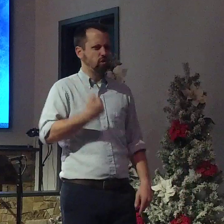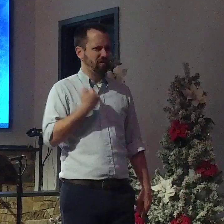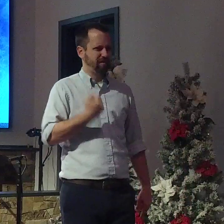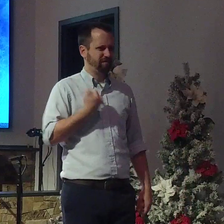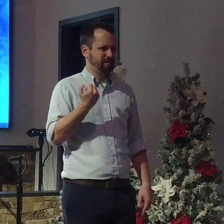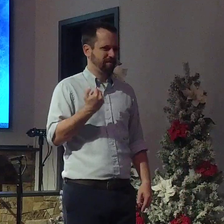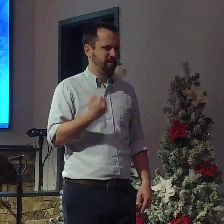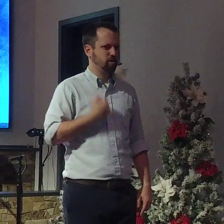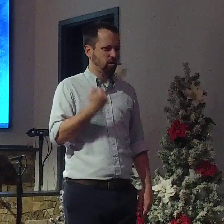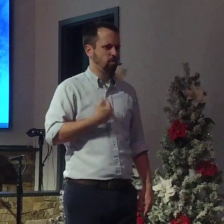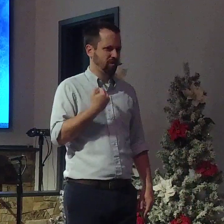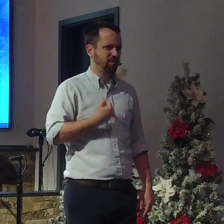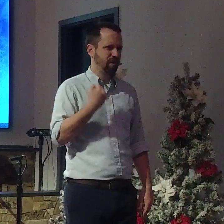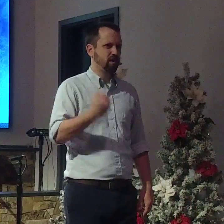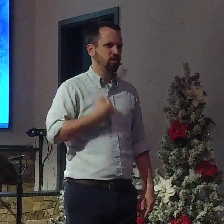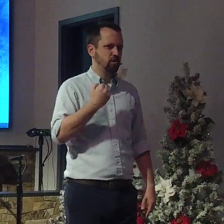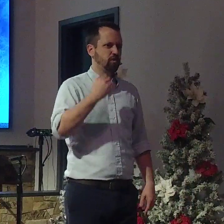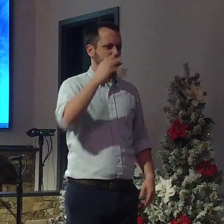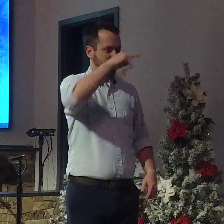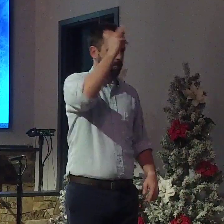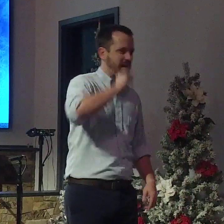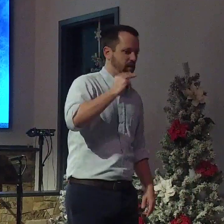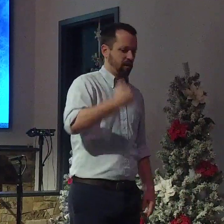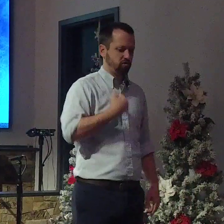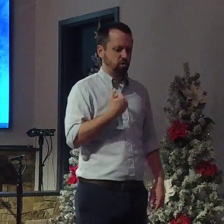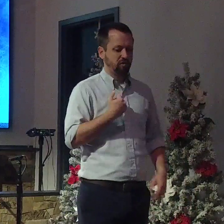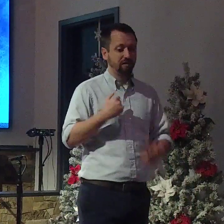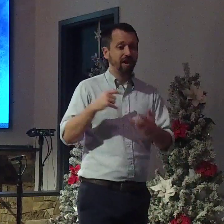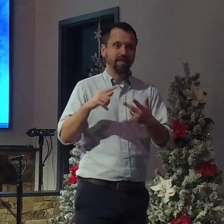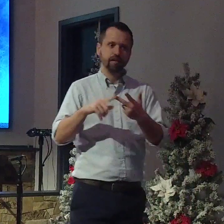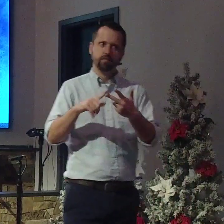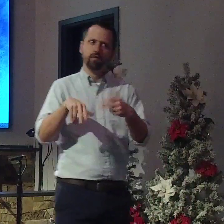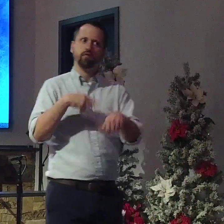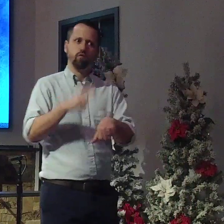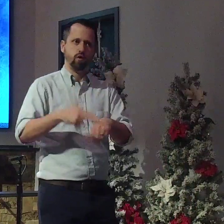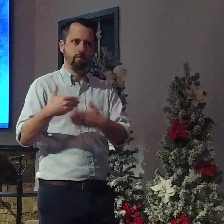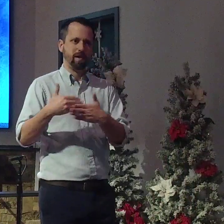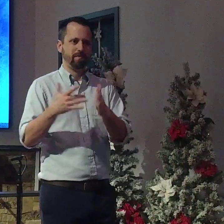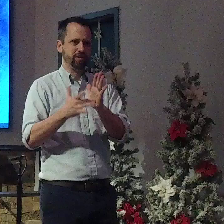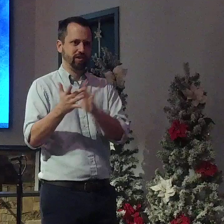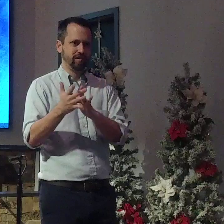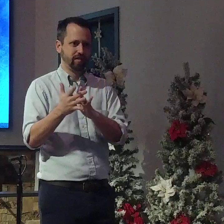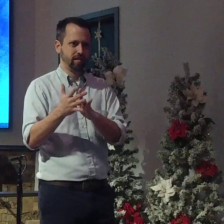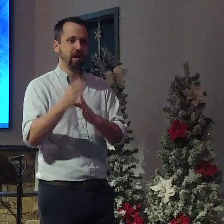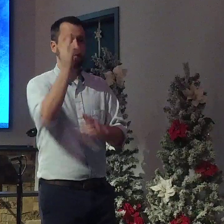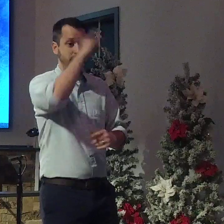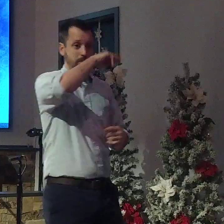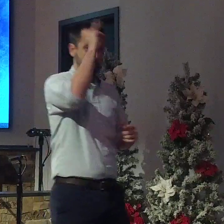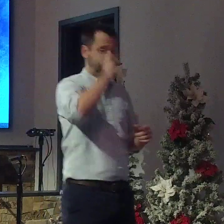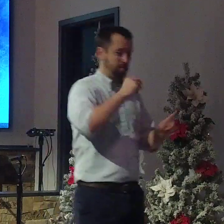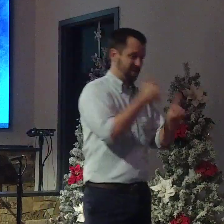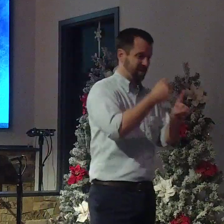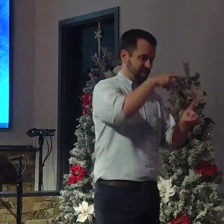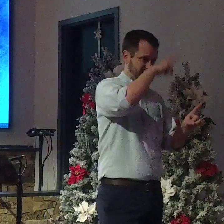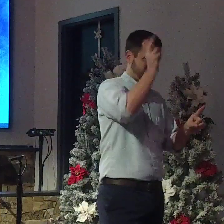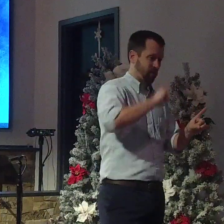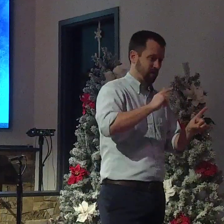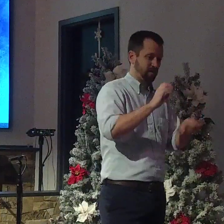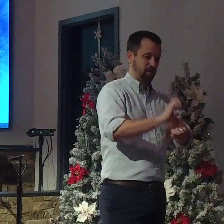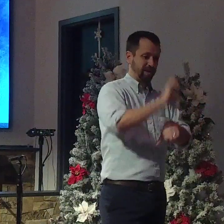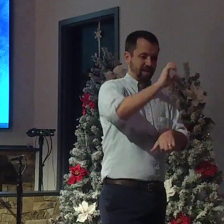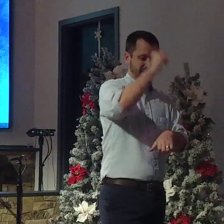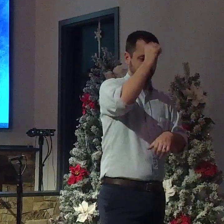David was someone special. David was that little kid with the slingshot and the stone that defeated the giant Goliath, who would later